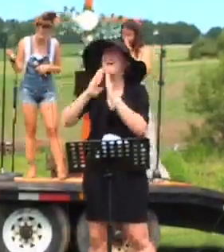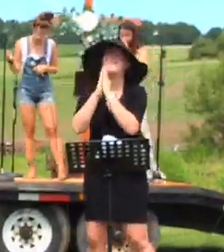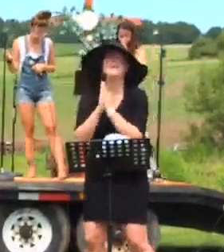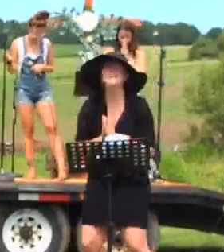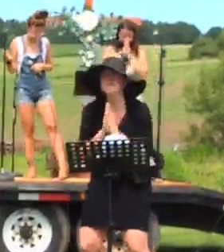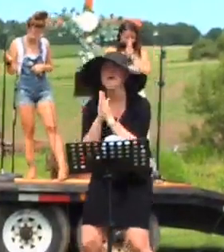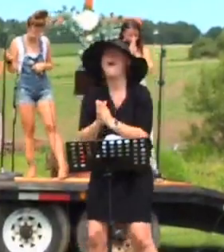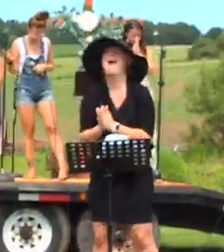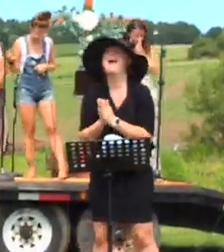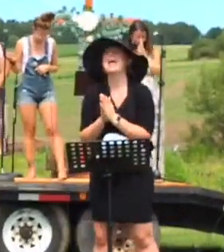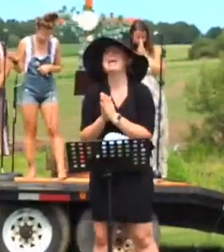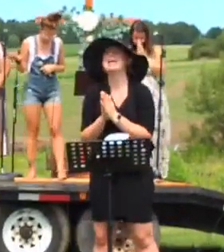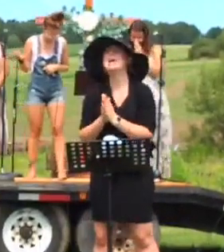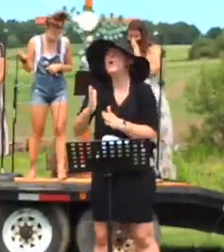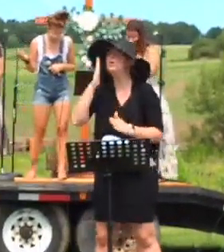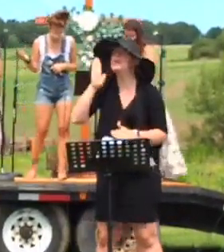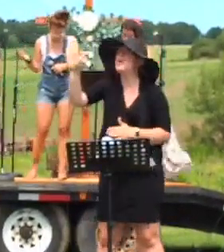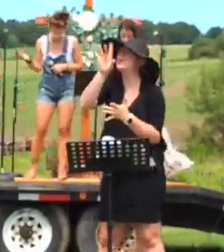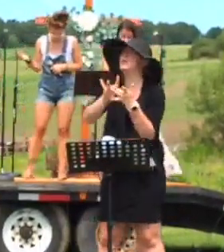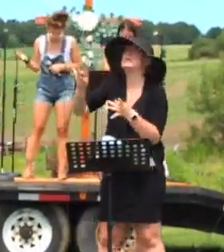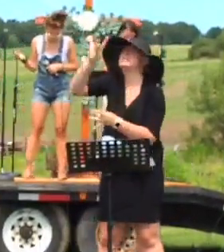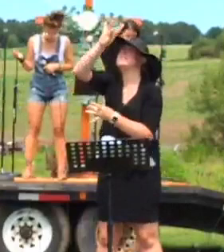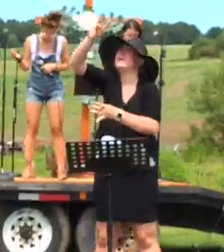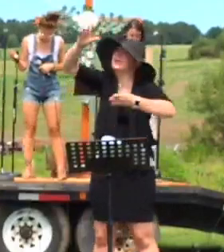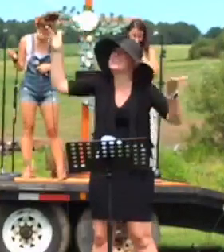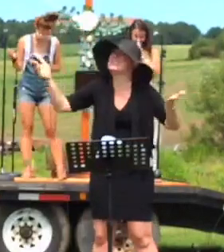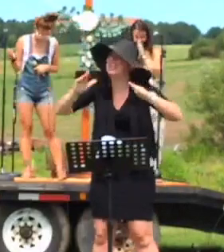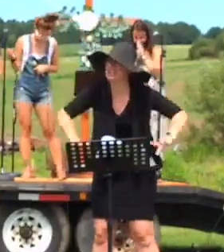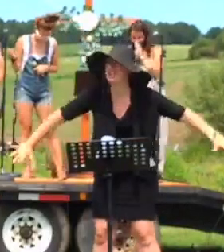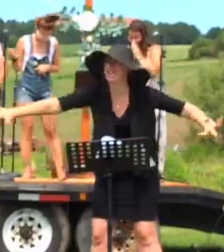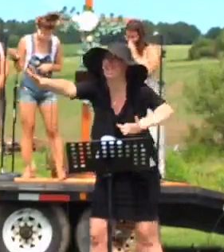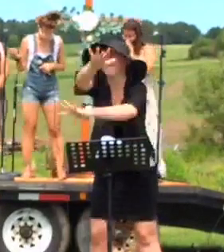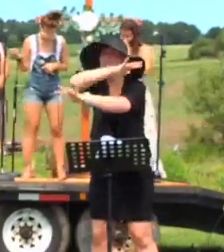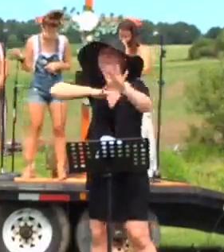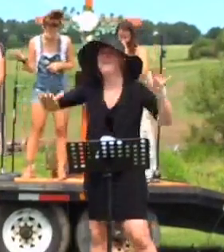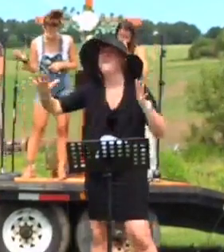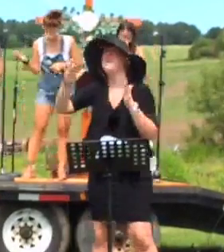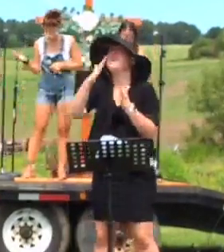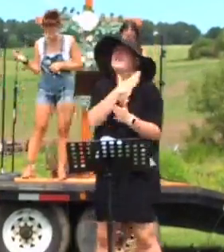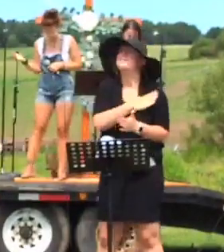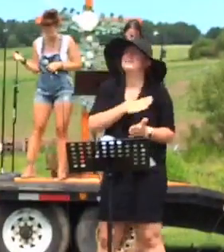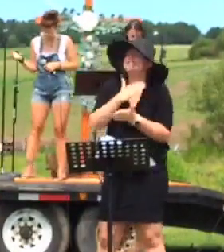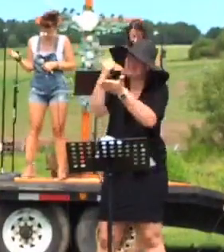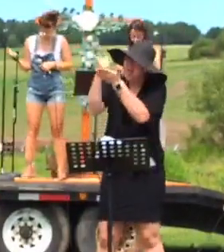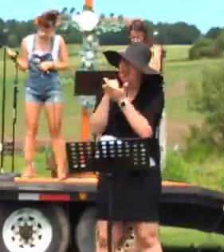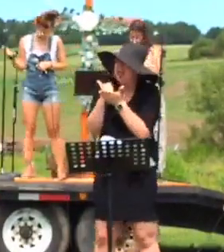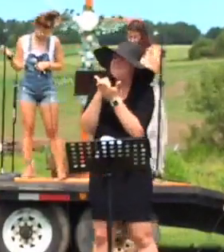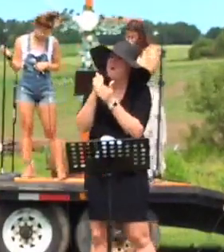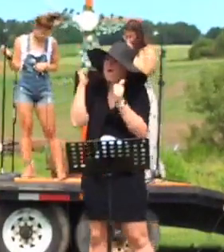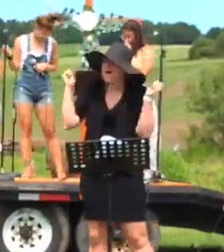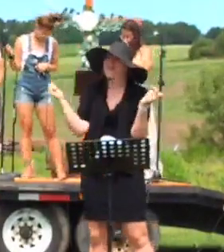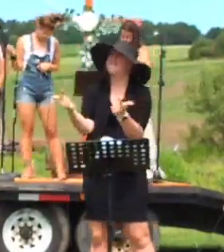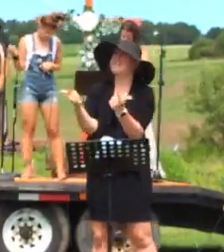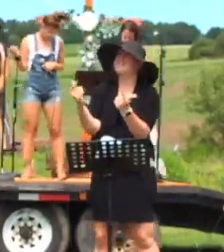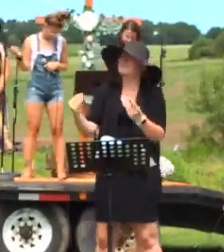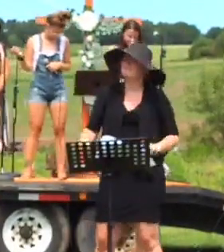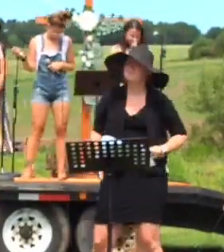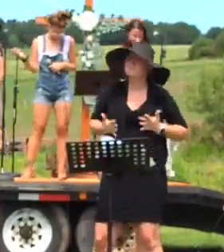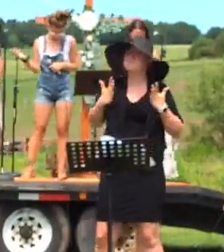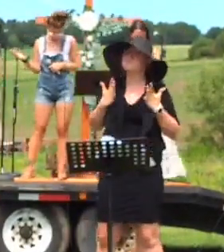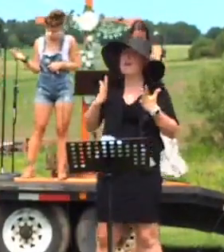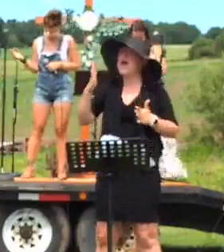we know that your spirit is coming. We pray that your spirit is here in revival, and we know that you will